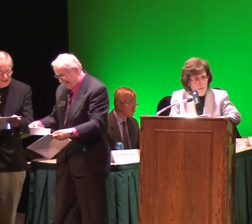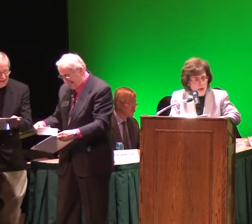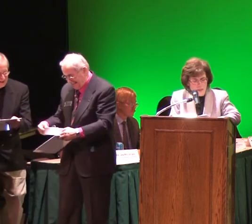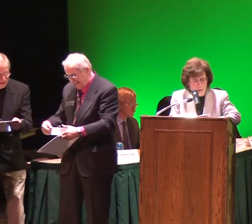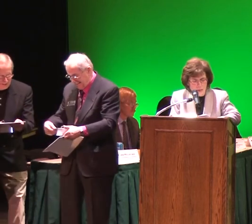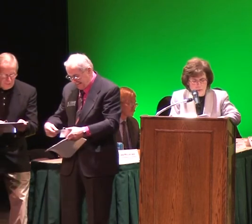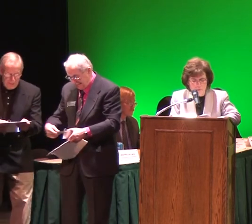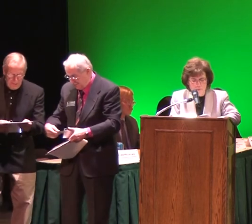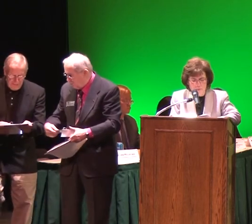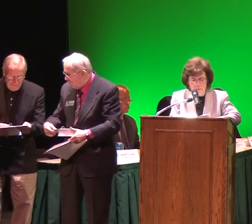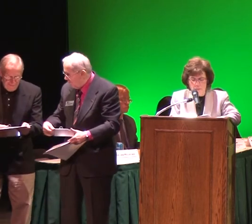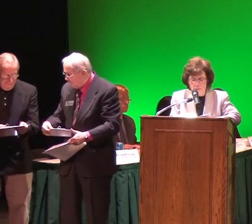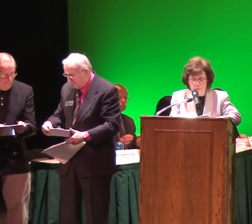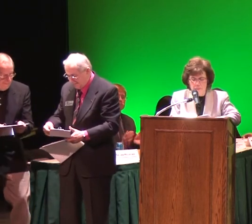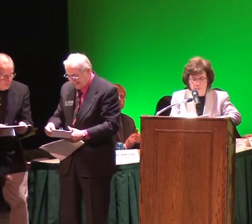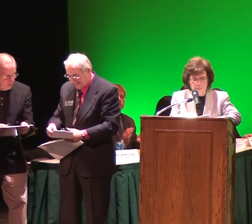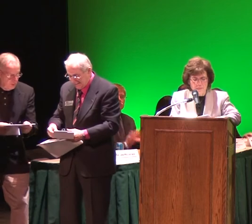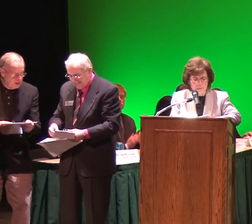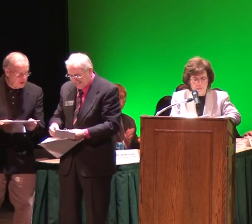Naman Madan.